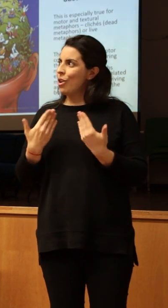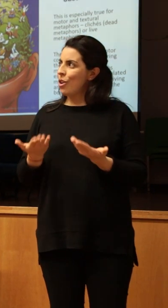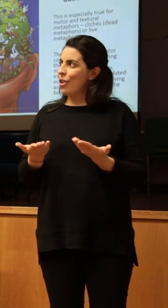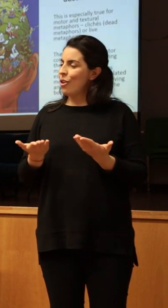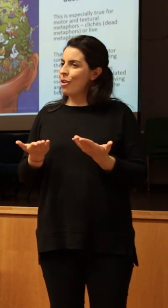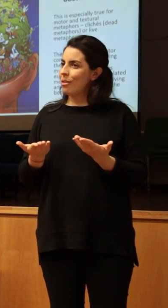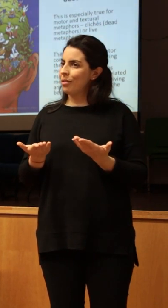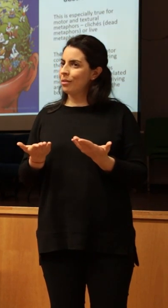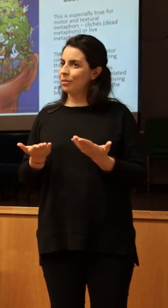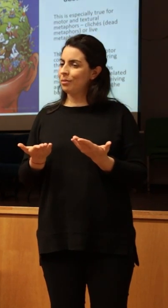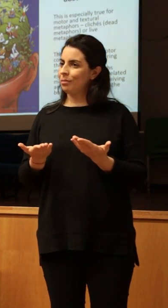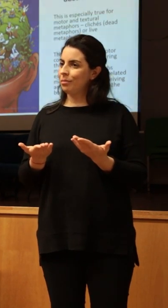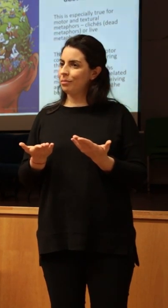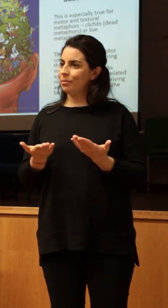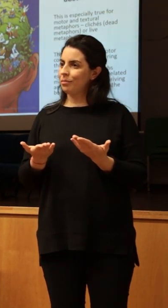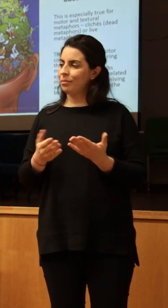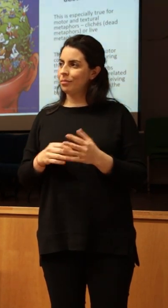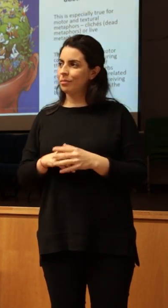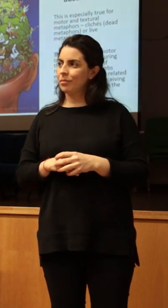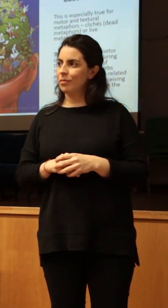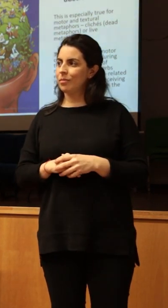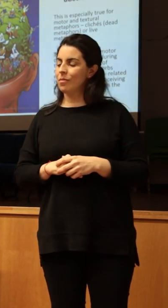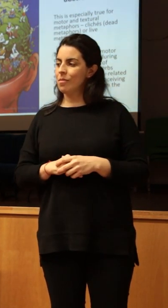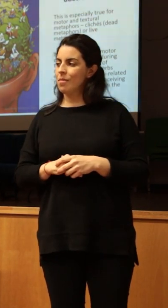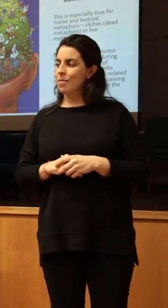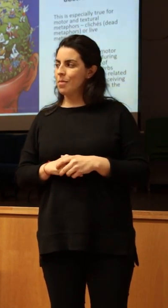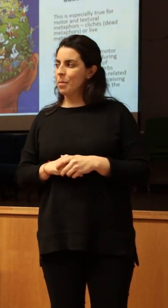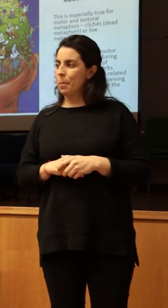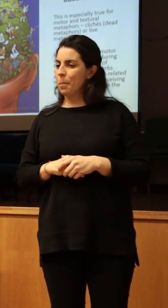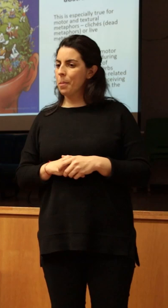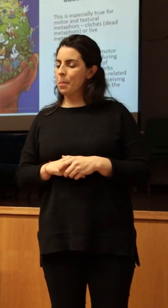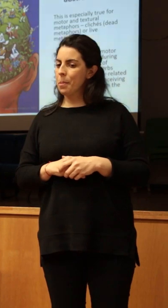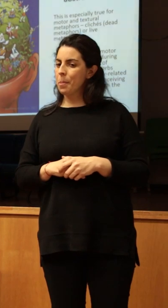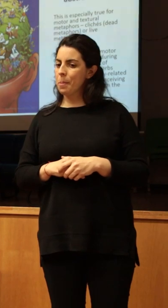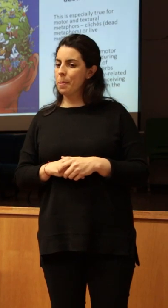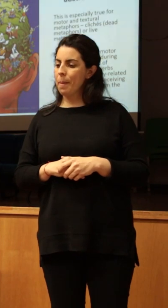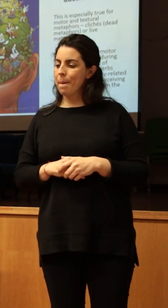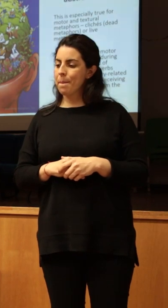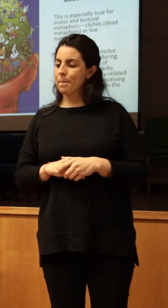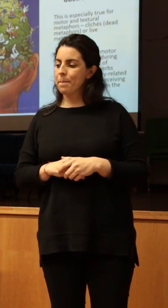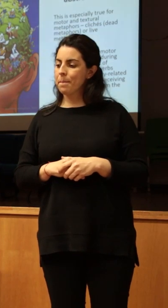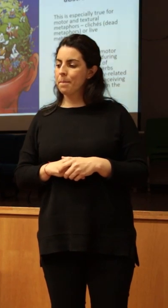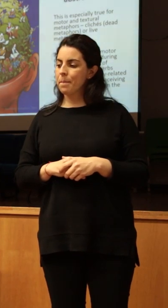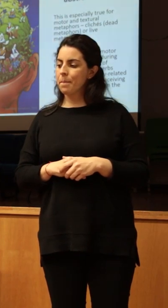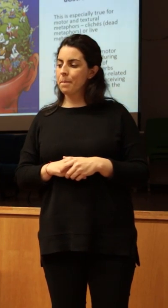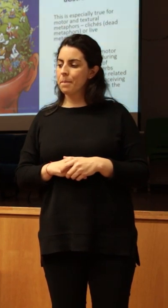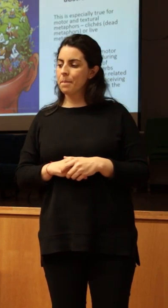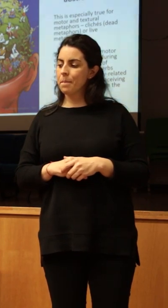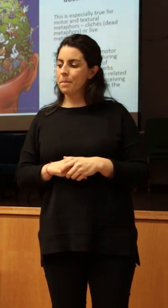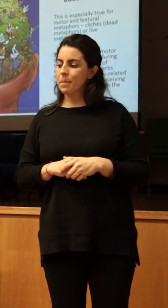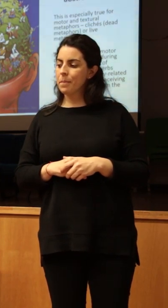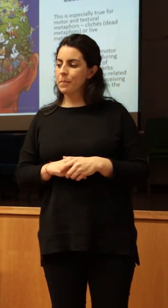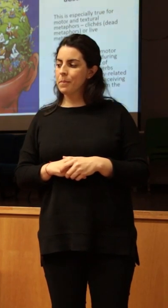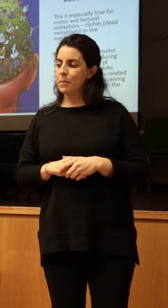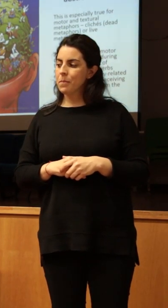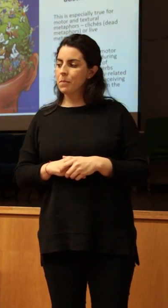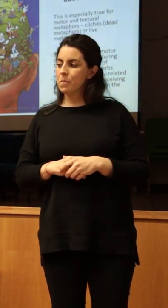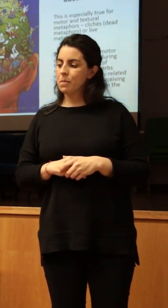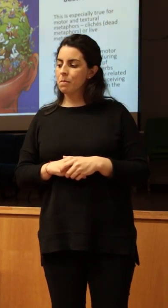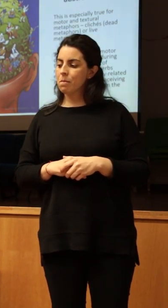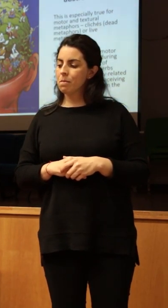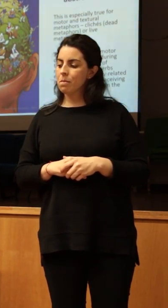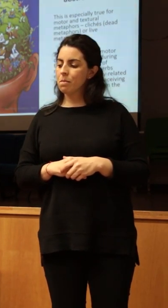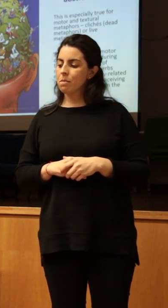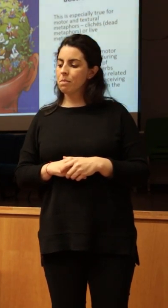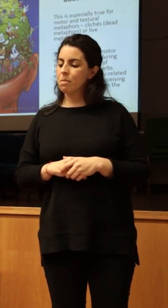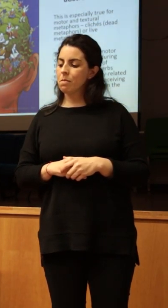is MRIs? Functional MRIs. So when you do MRIs, you have somebody think about something or do something, and then at that time, MRIs are taken.